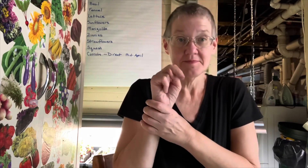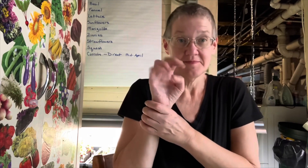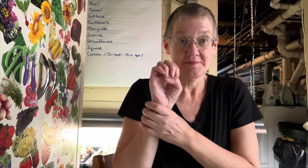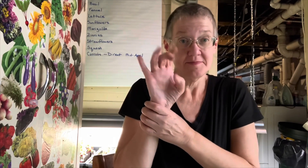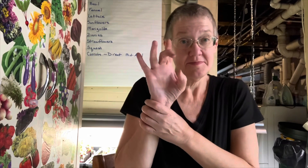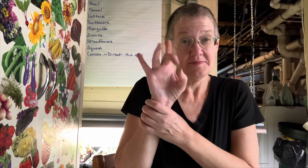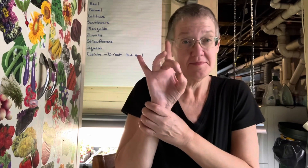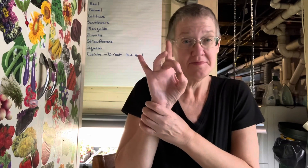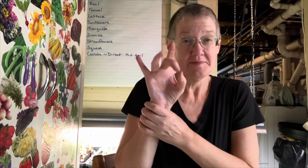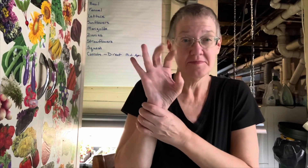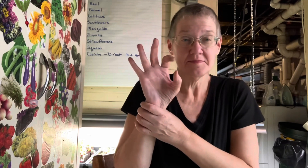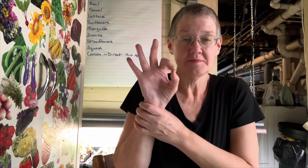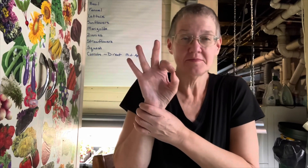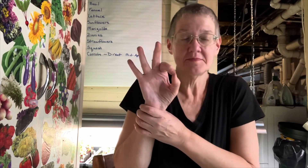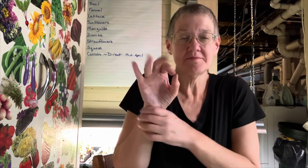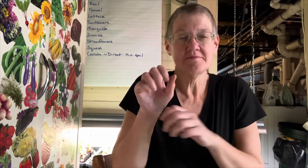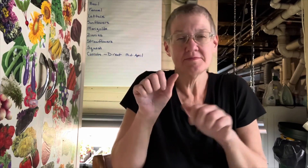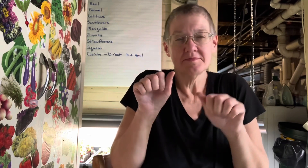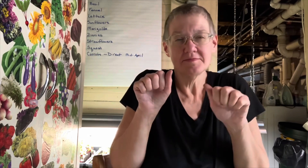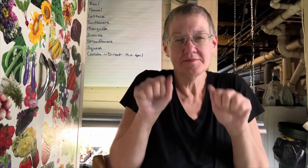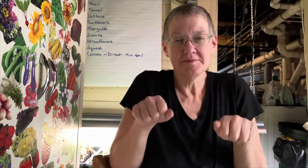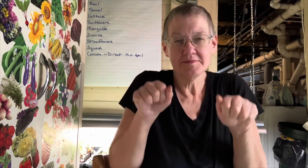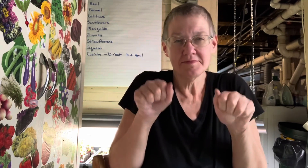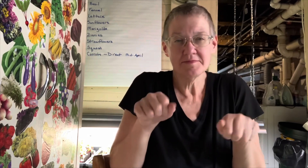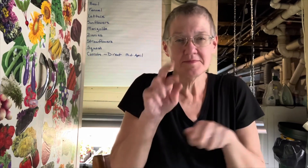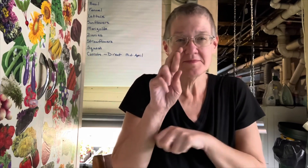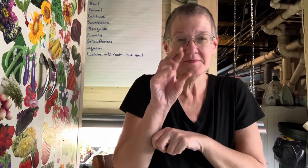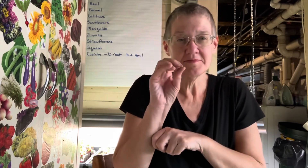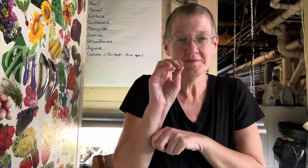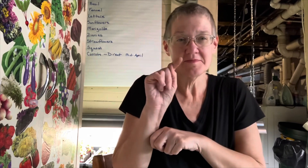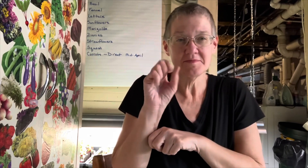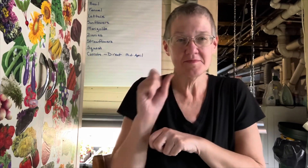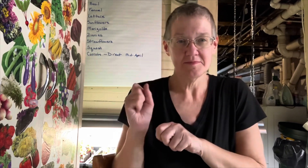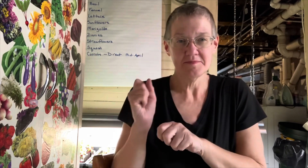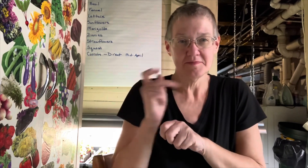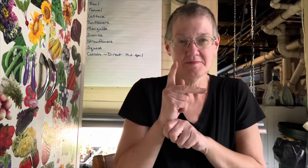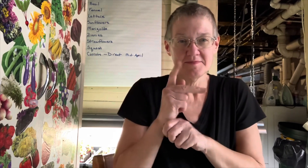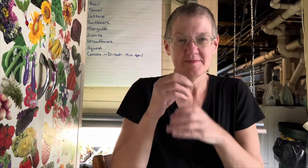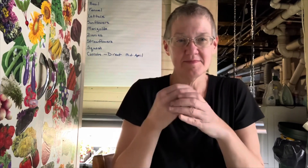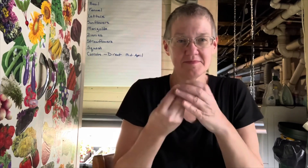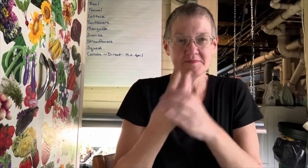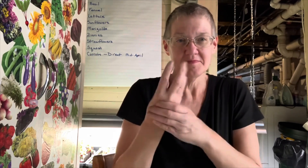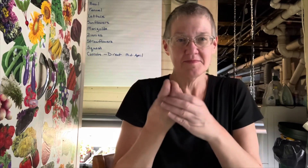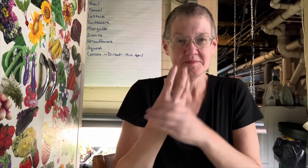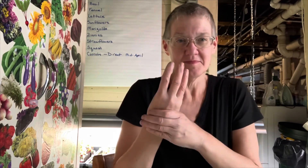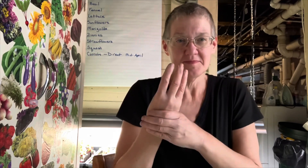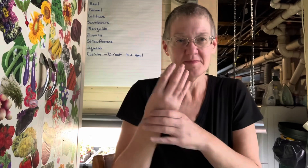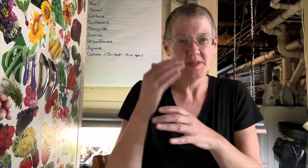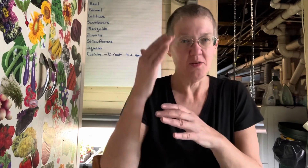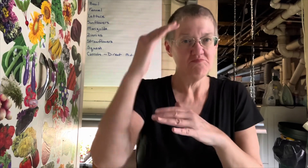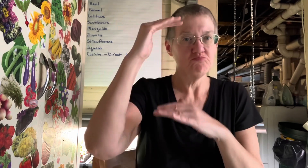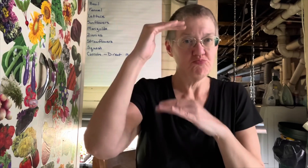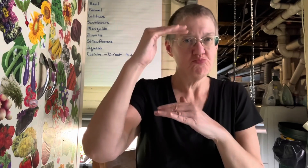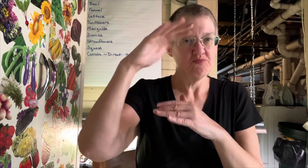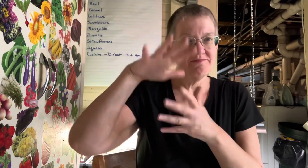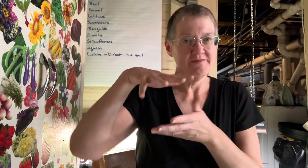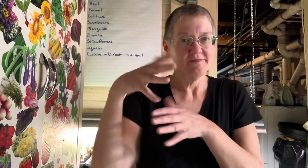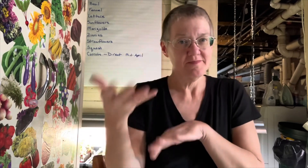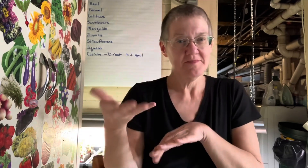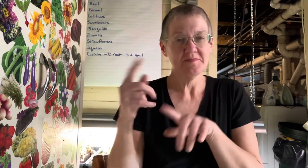In zone 8 and 9, it's possible the roots might come back in the spring. The top